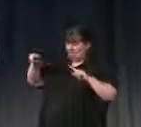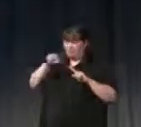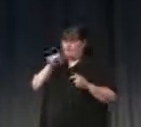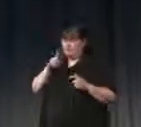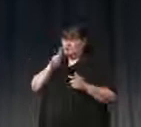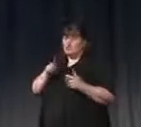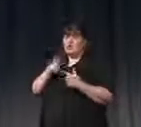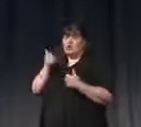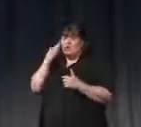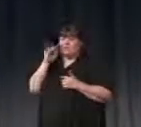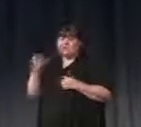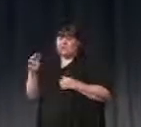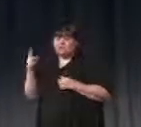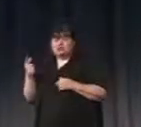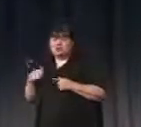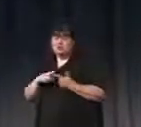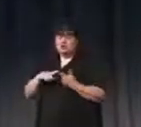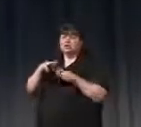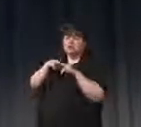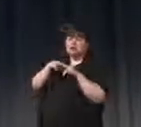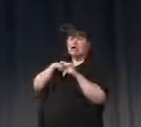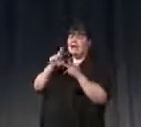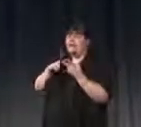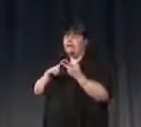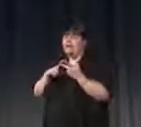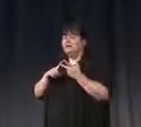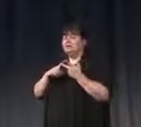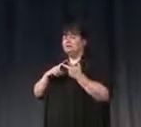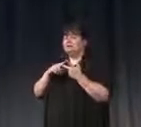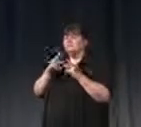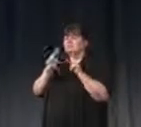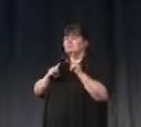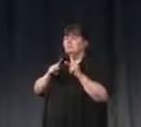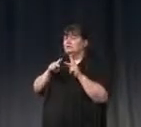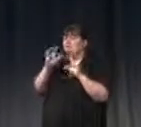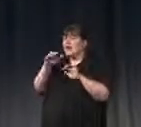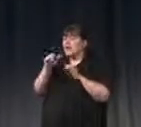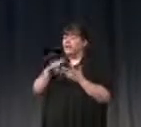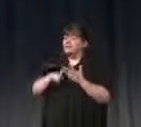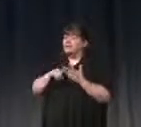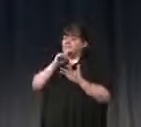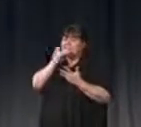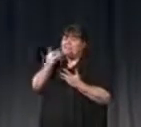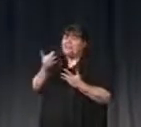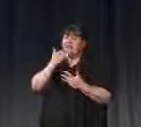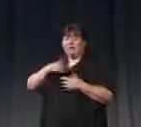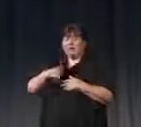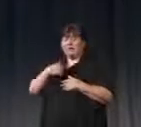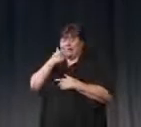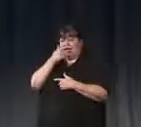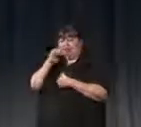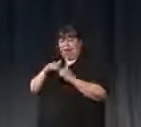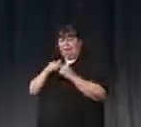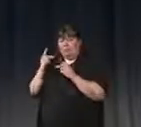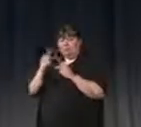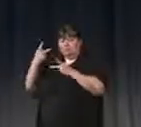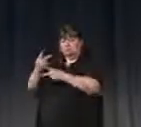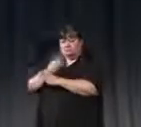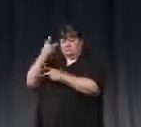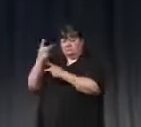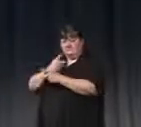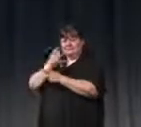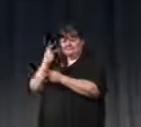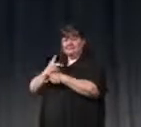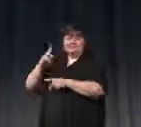was a dog or a train or rain or people singing or what have you. And so that's really what I study. I'm interested in how it is that people derive information about the